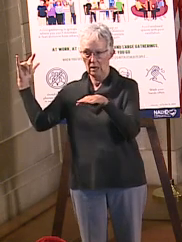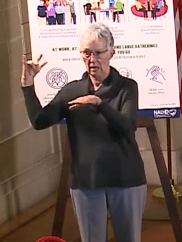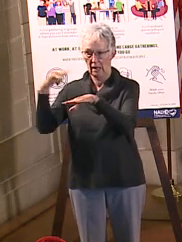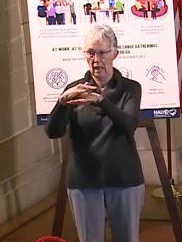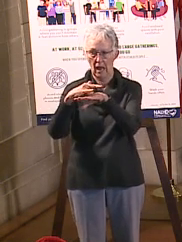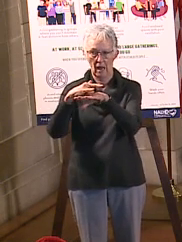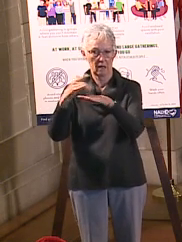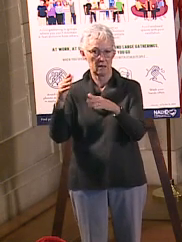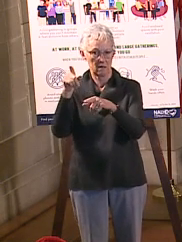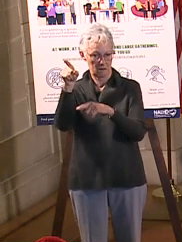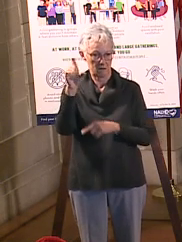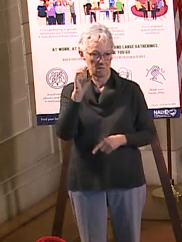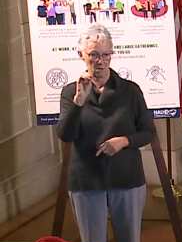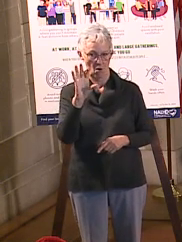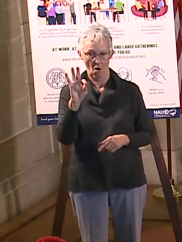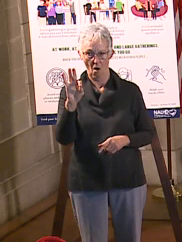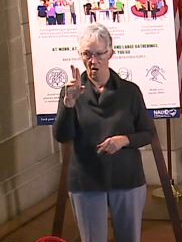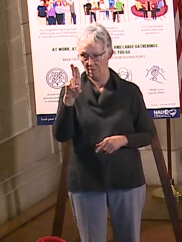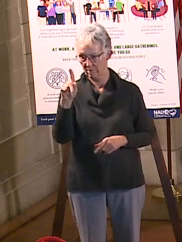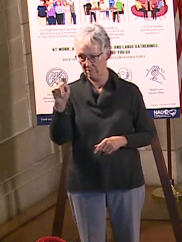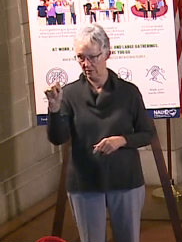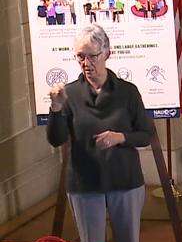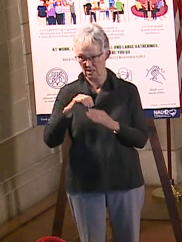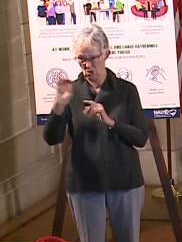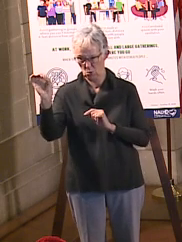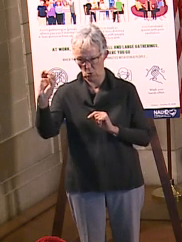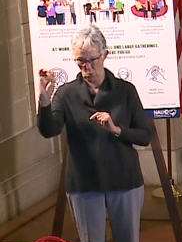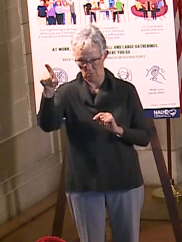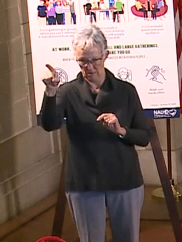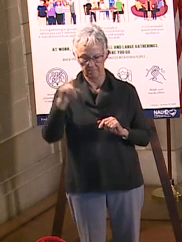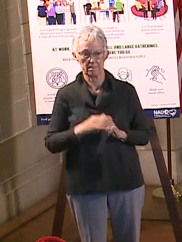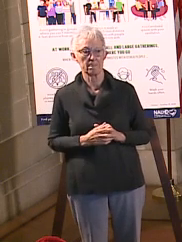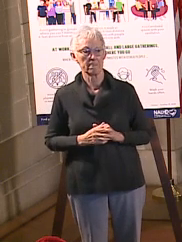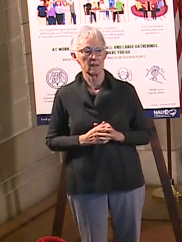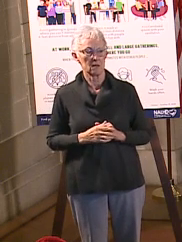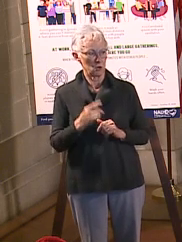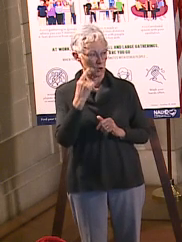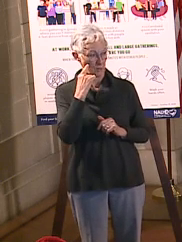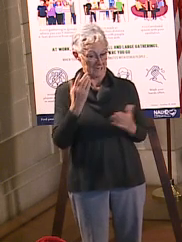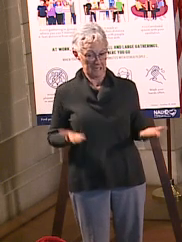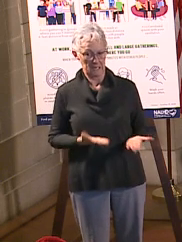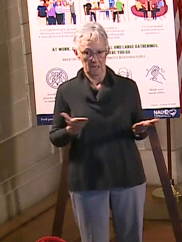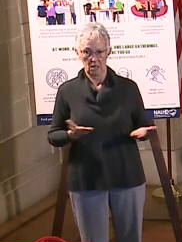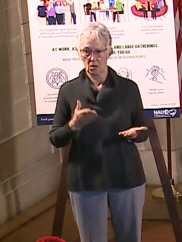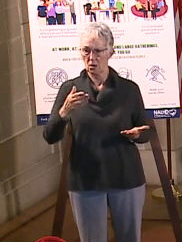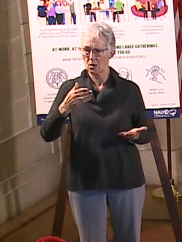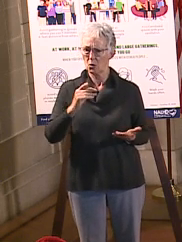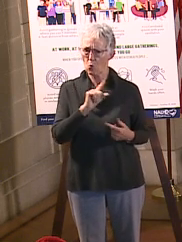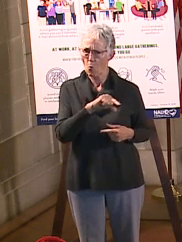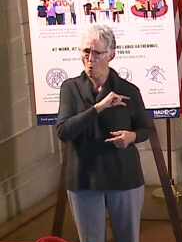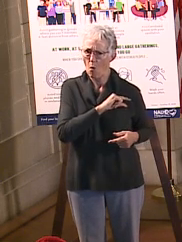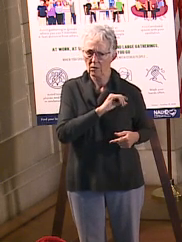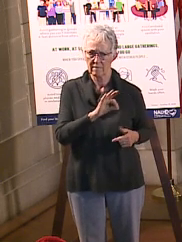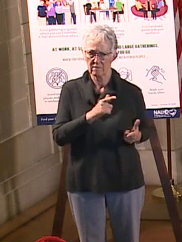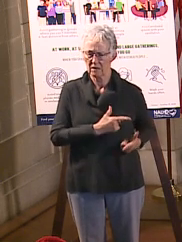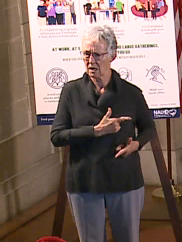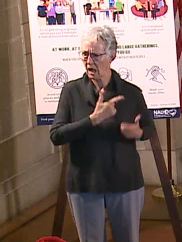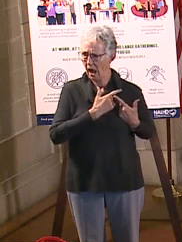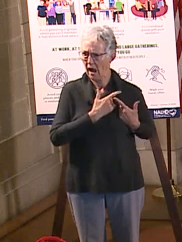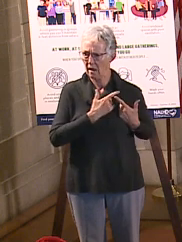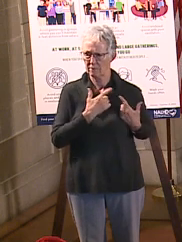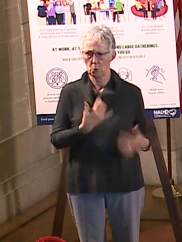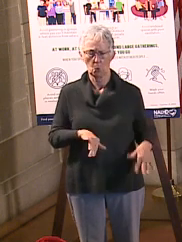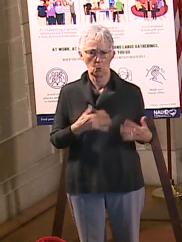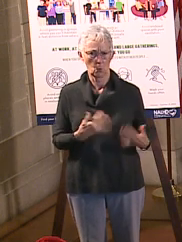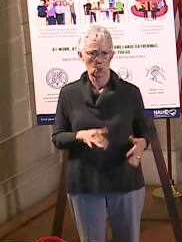in the other pieces that are so important. The quality of life, the cost of living that is here in the state of Nebraska,